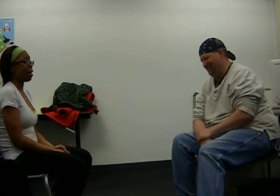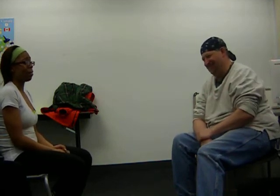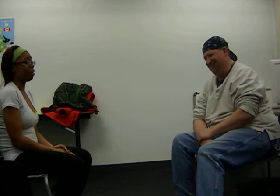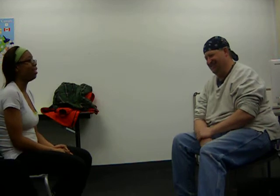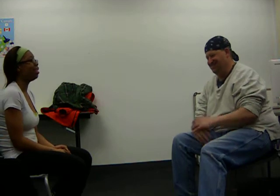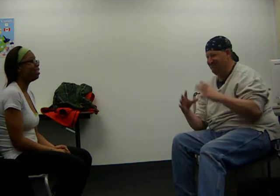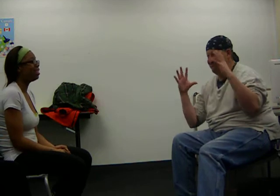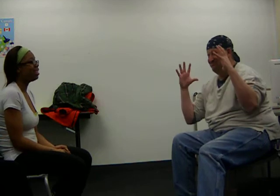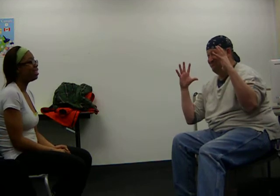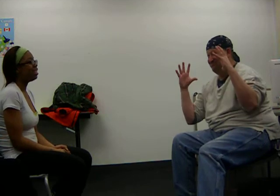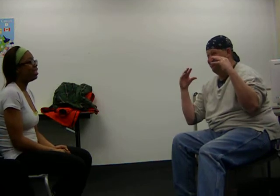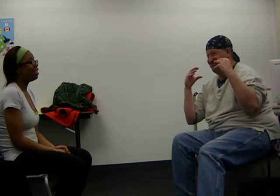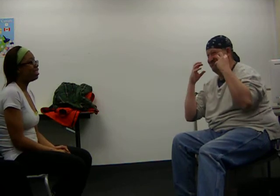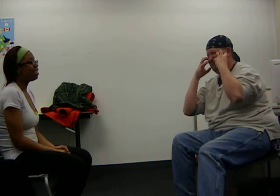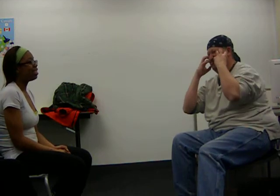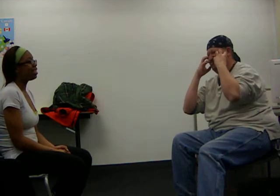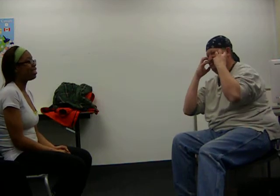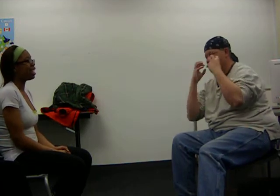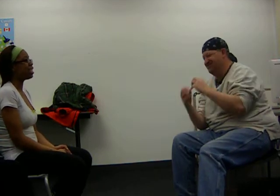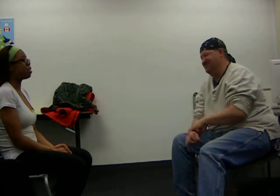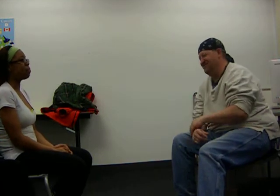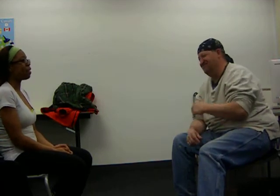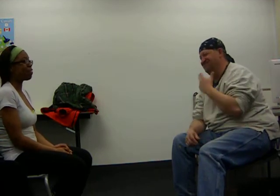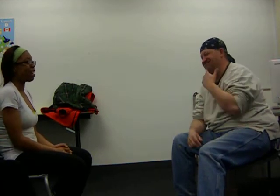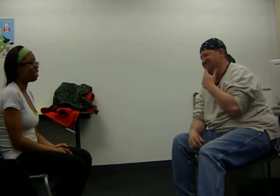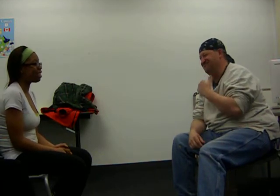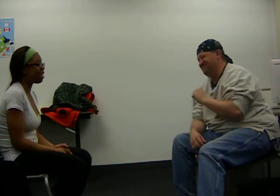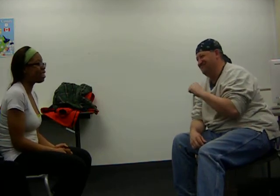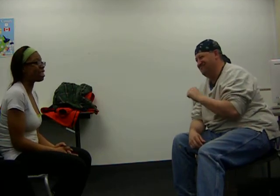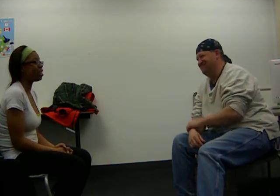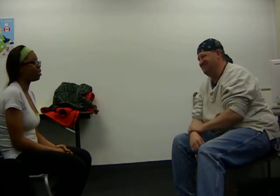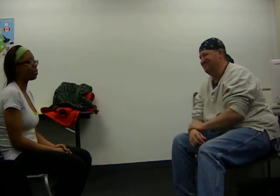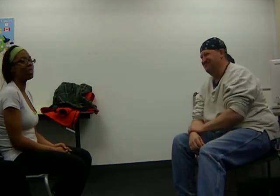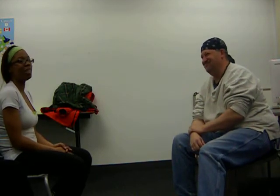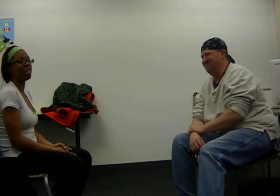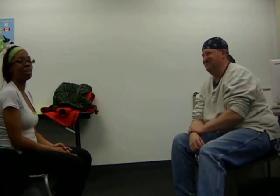baby. She has these big fat cheeks, and she's really cute.